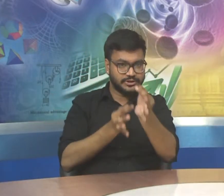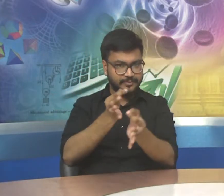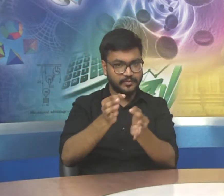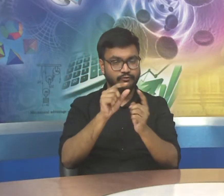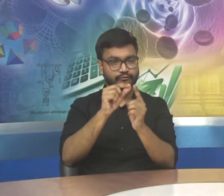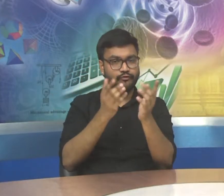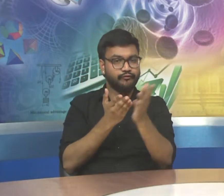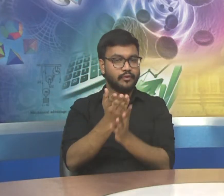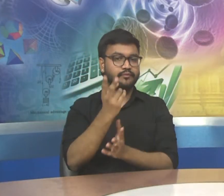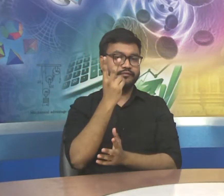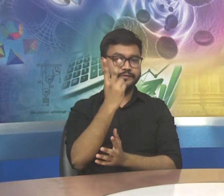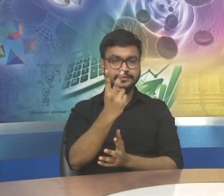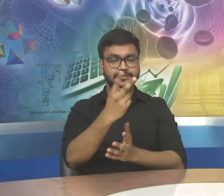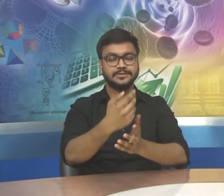Part 2.